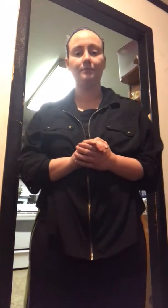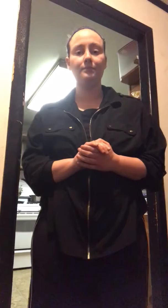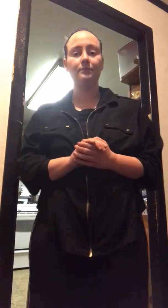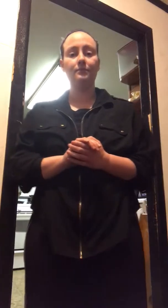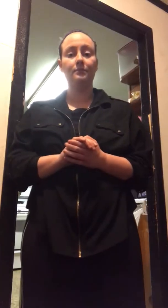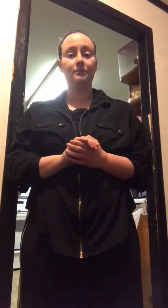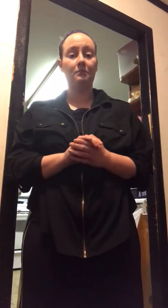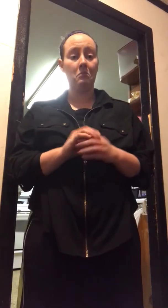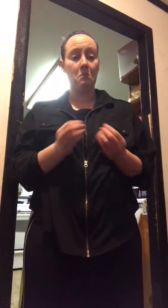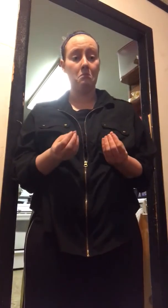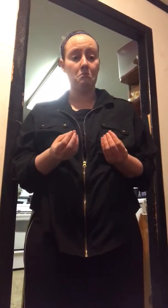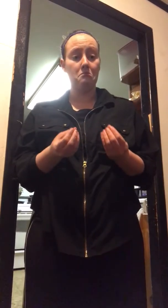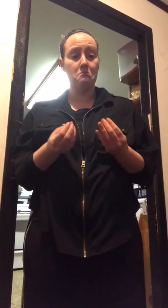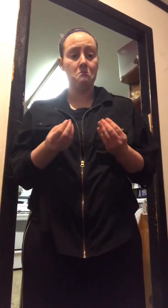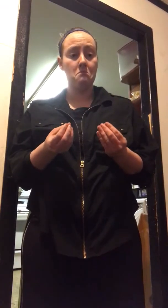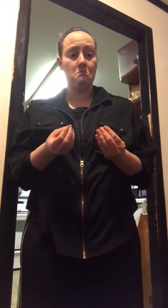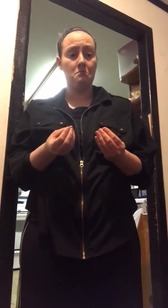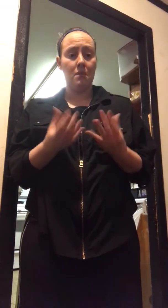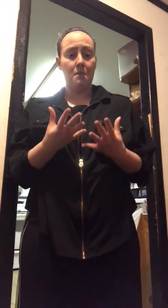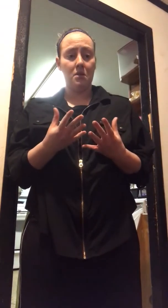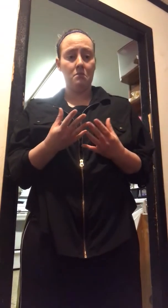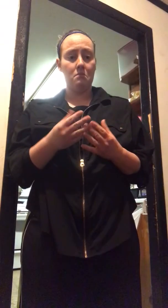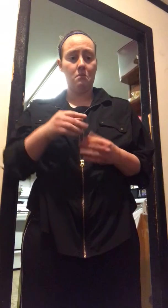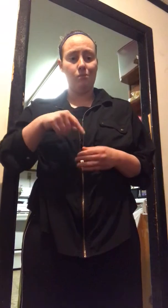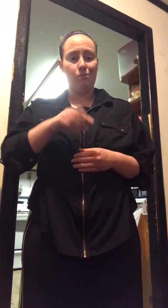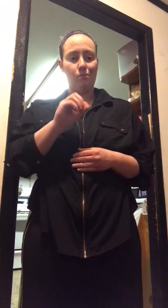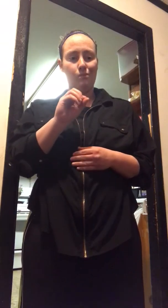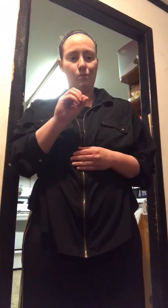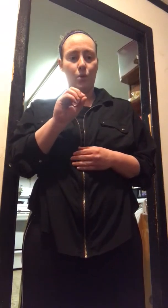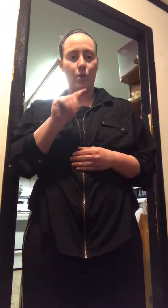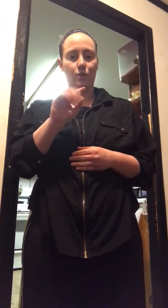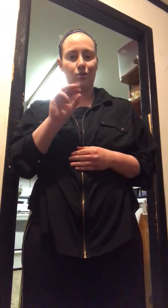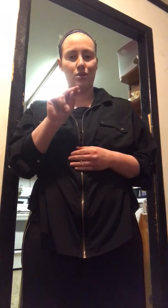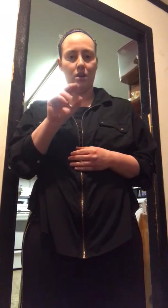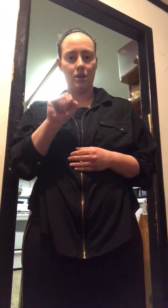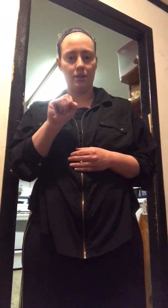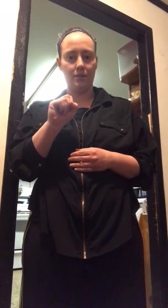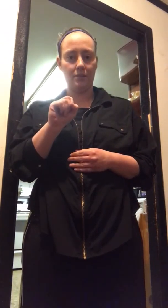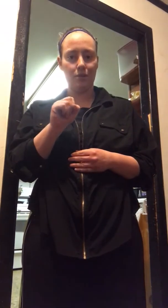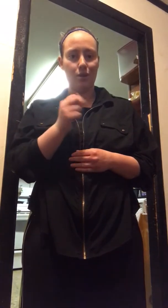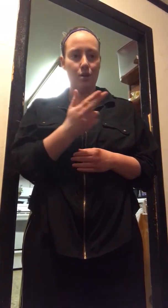How many protons in aluminum? 13. How many neutrons?